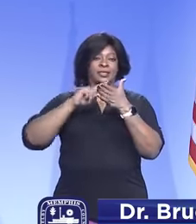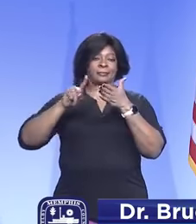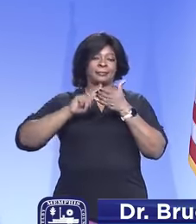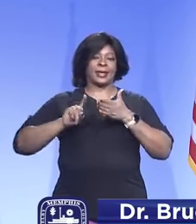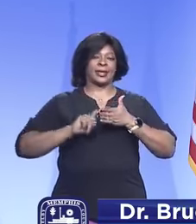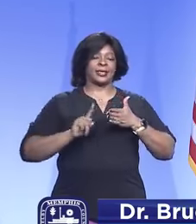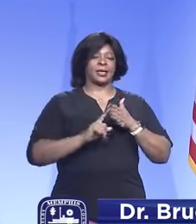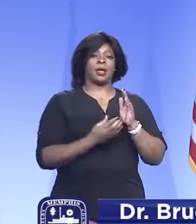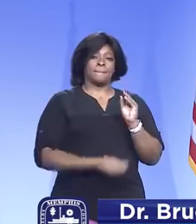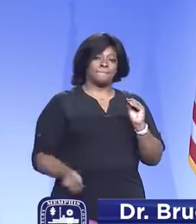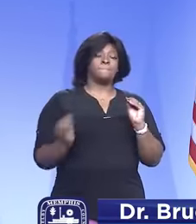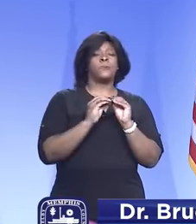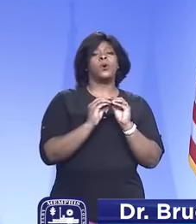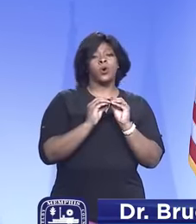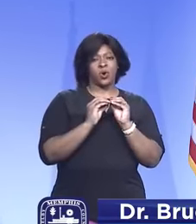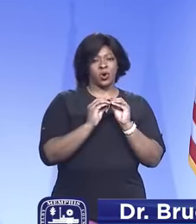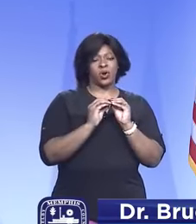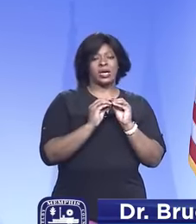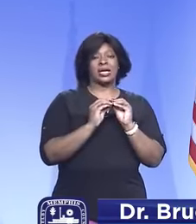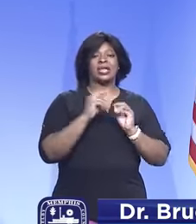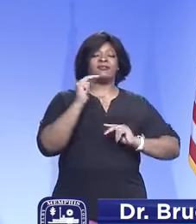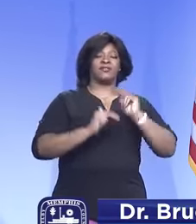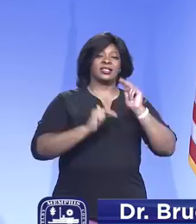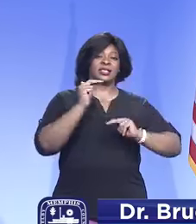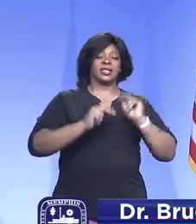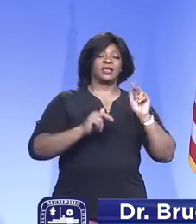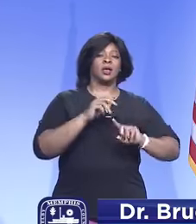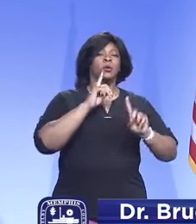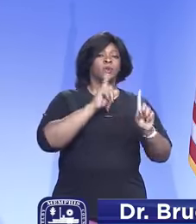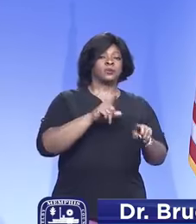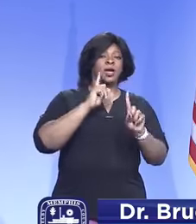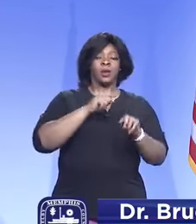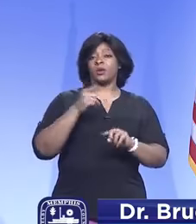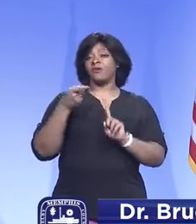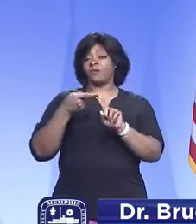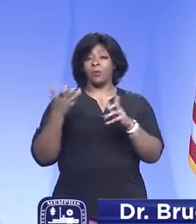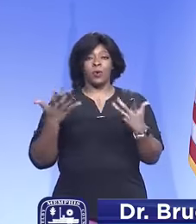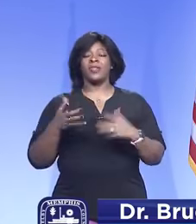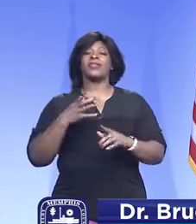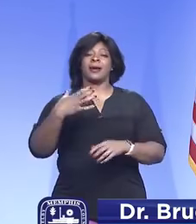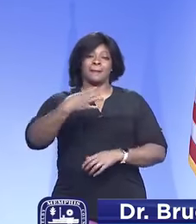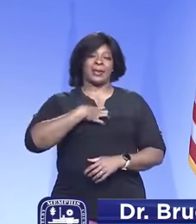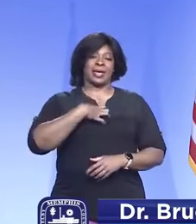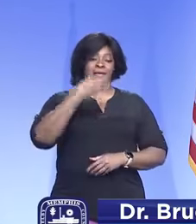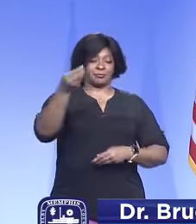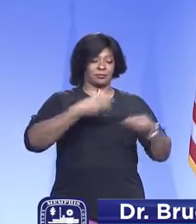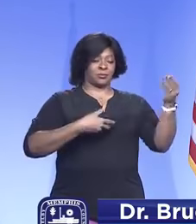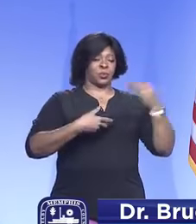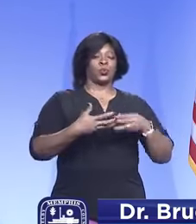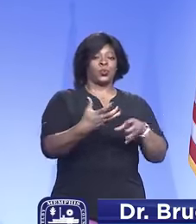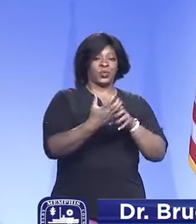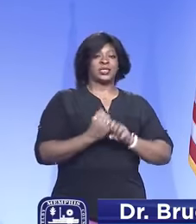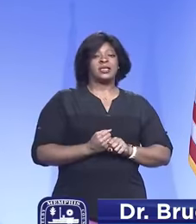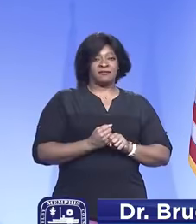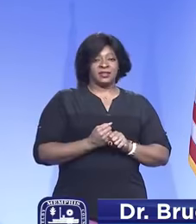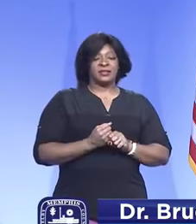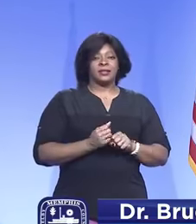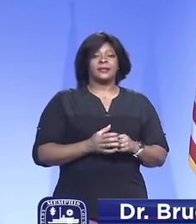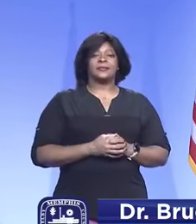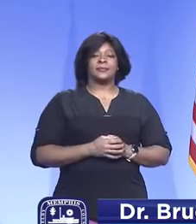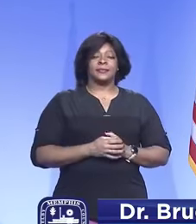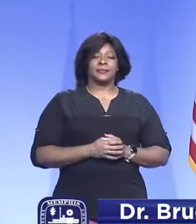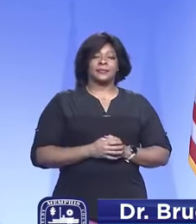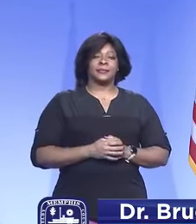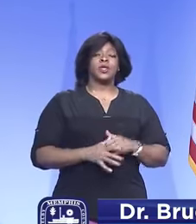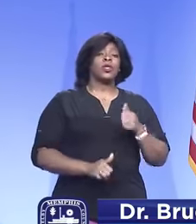inspecting even more facilities, responding to the complaints that we've received. And